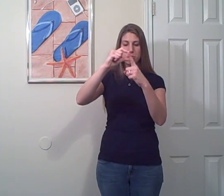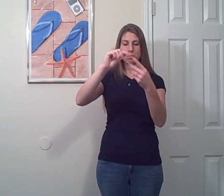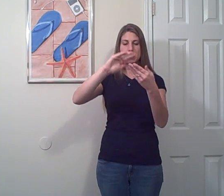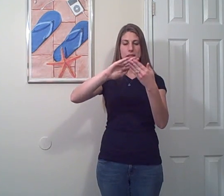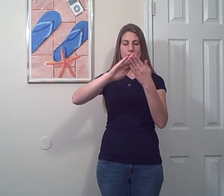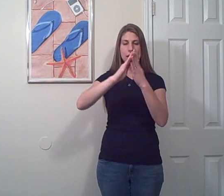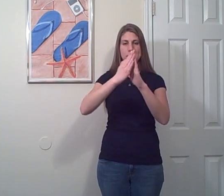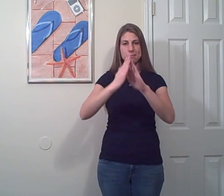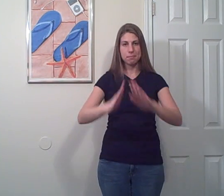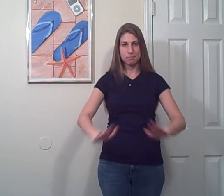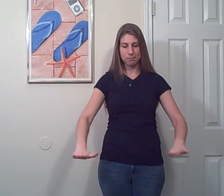became